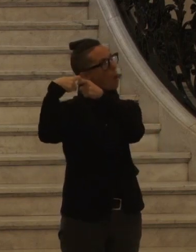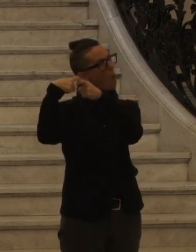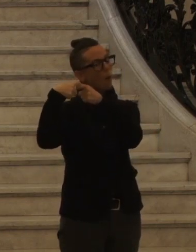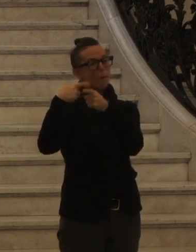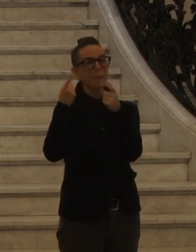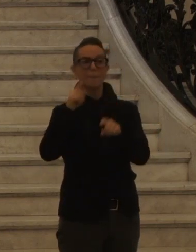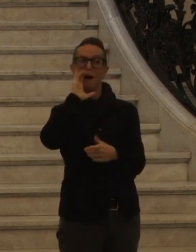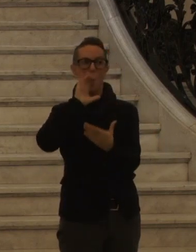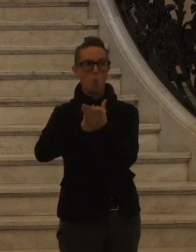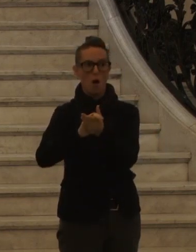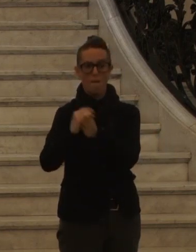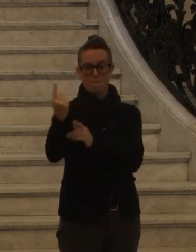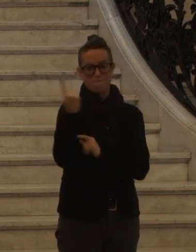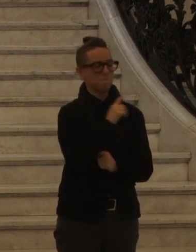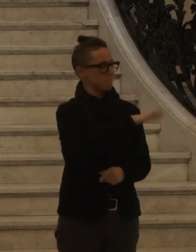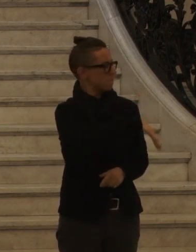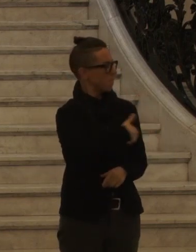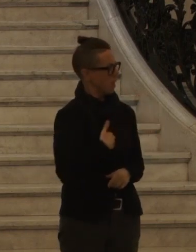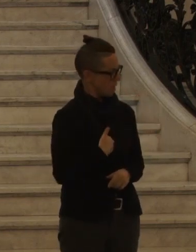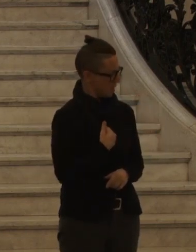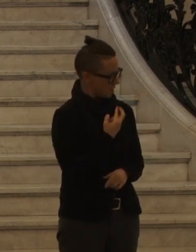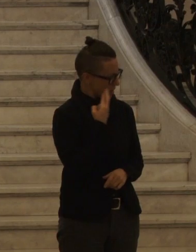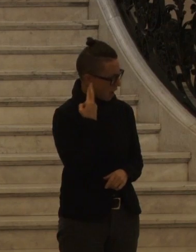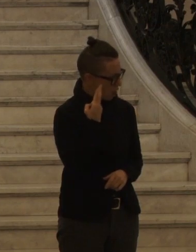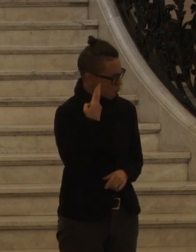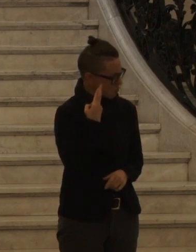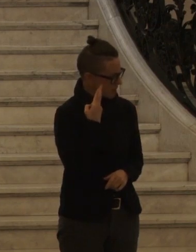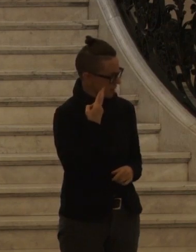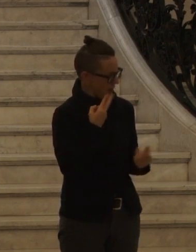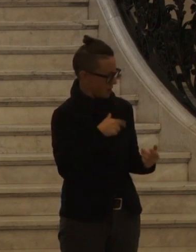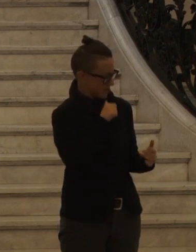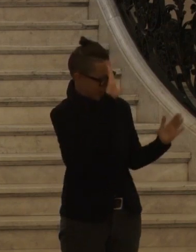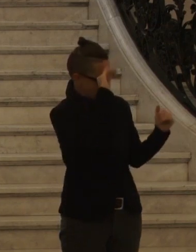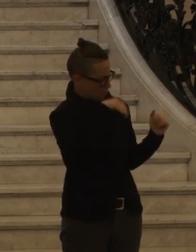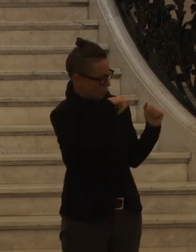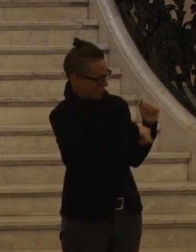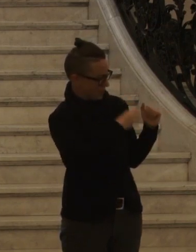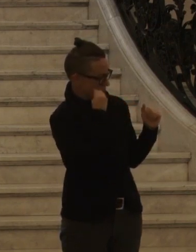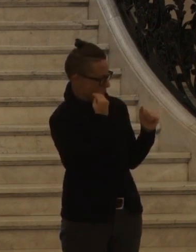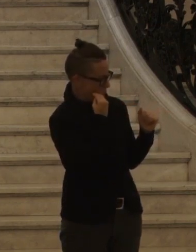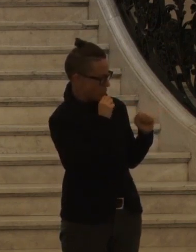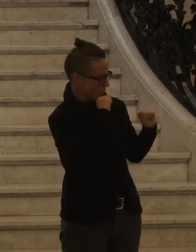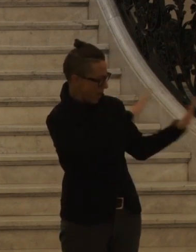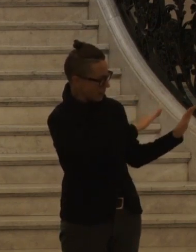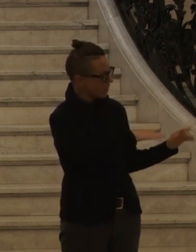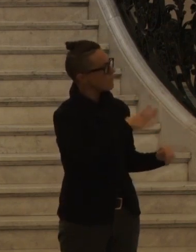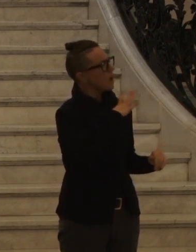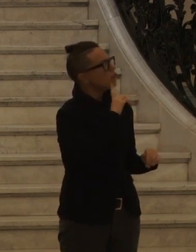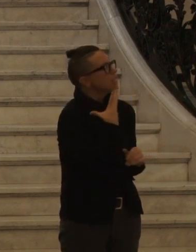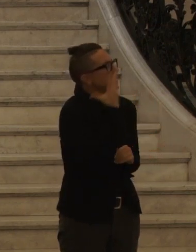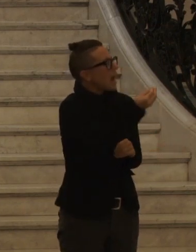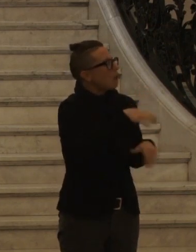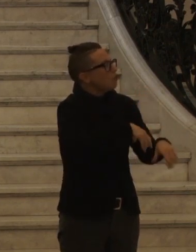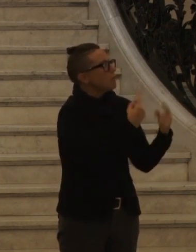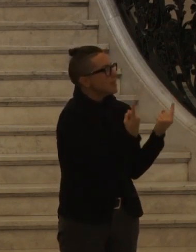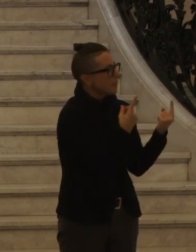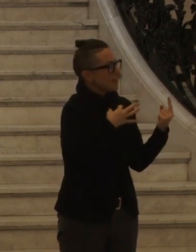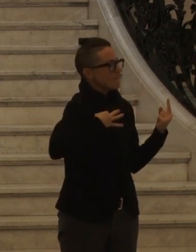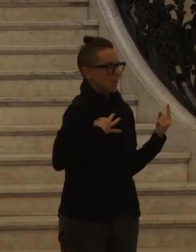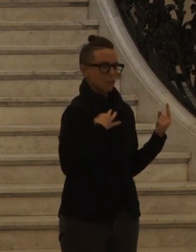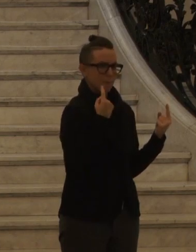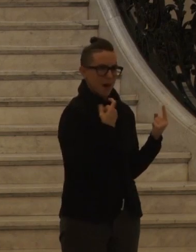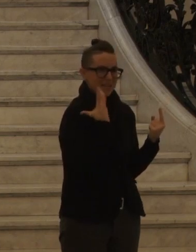came home one day and said, Carl, I didn't marry you so you could sit home and do nothing. I don't care if you get out and volunteer every day, but you've